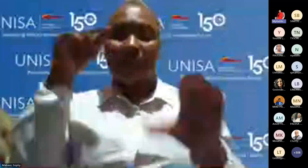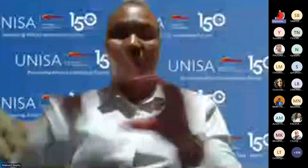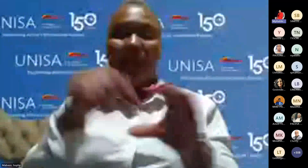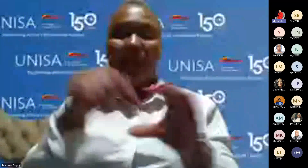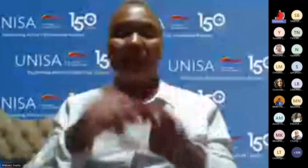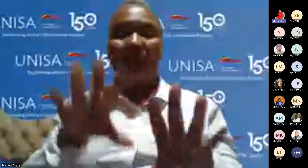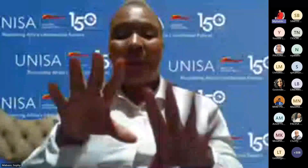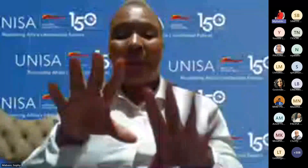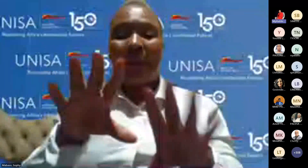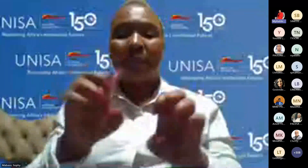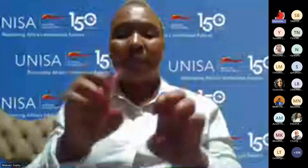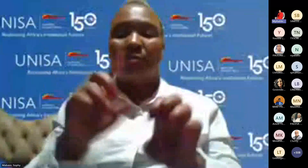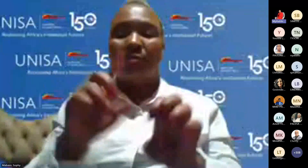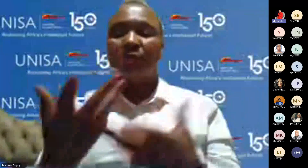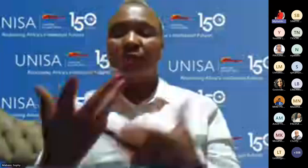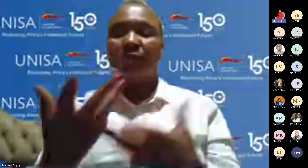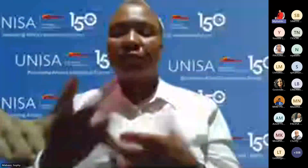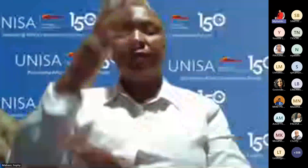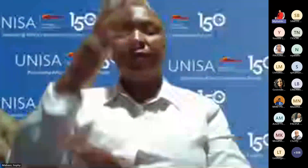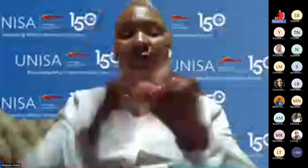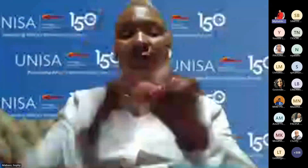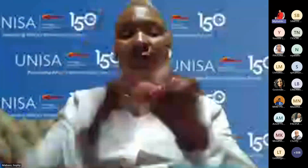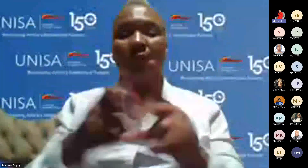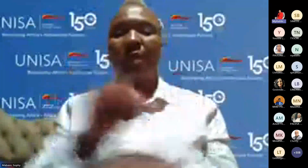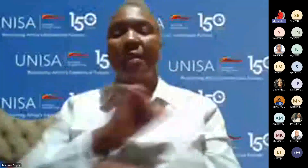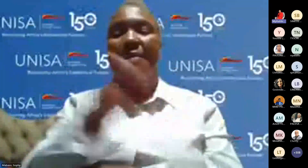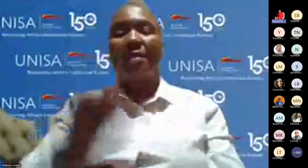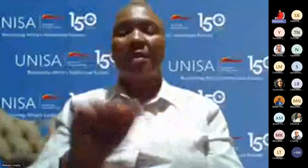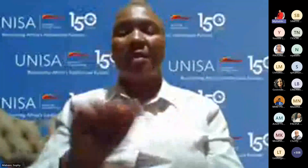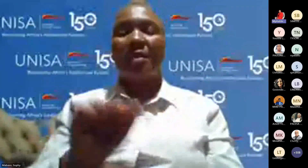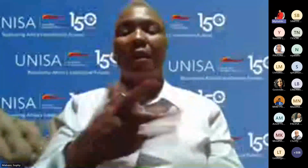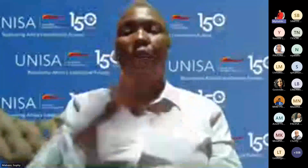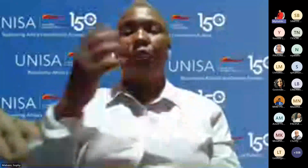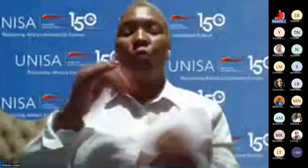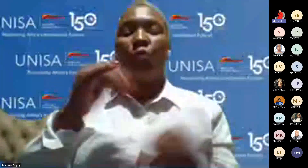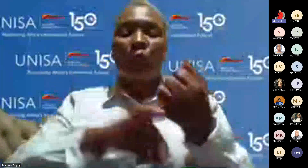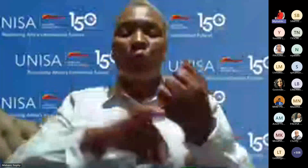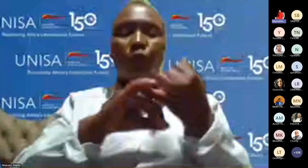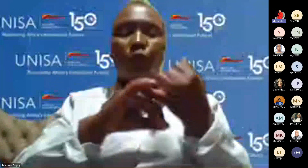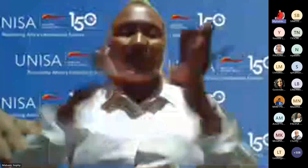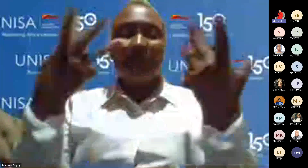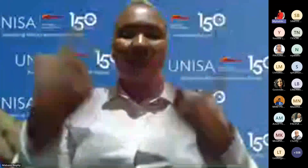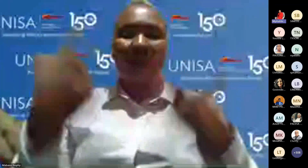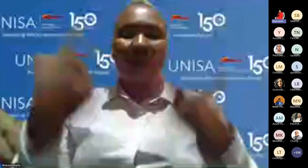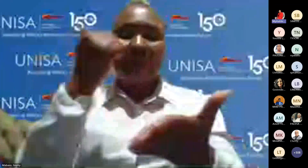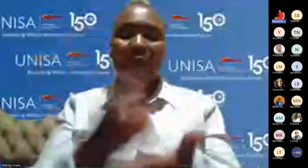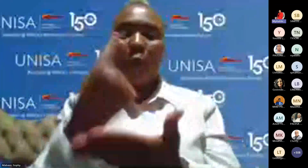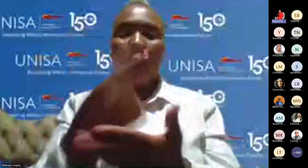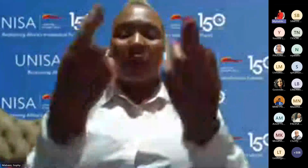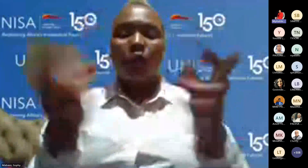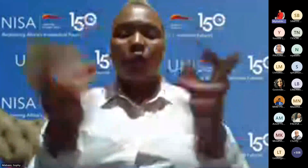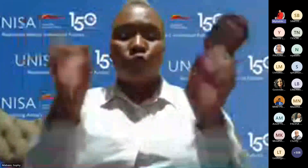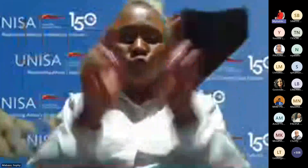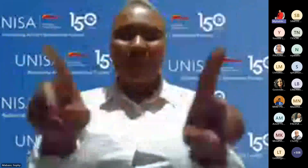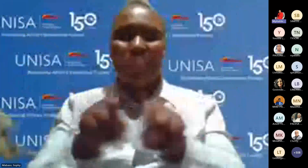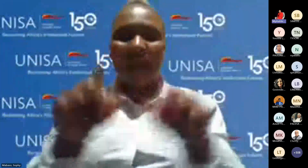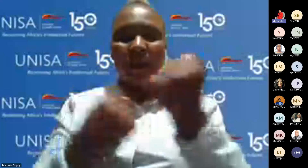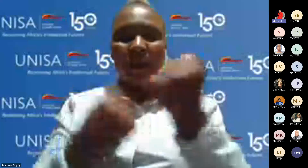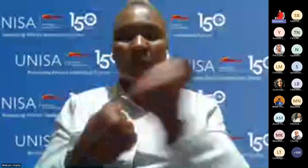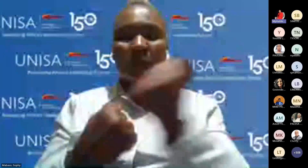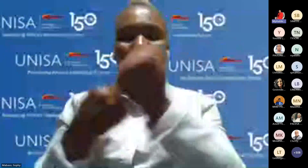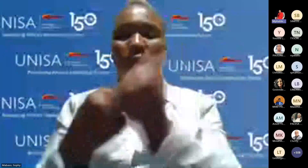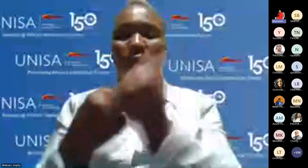exam, lecturers who their modules are being written, they sit in one room with that support staff.